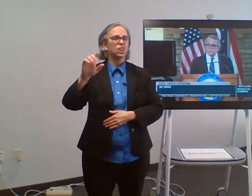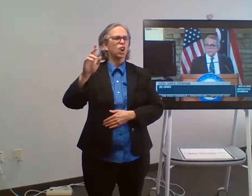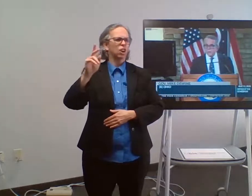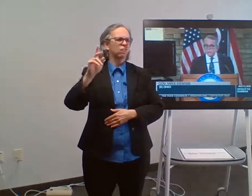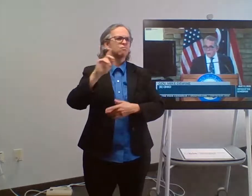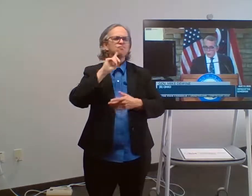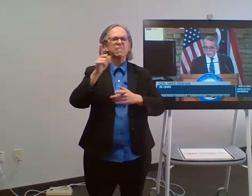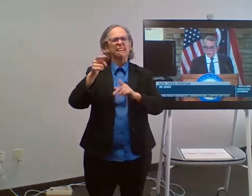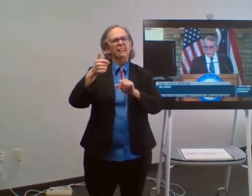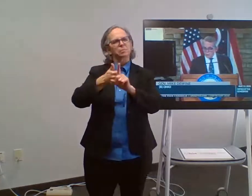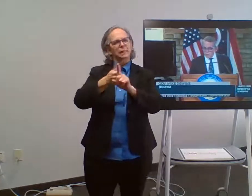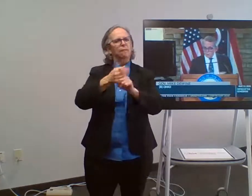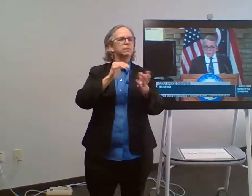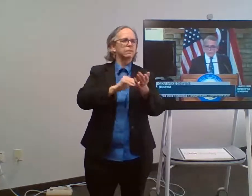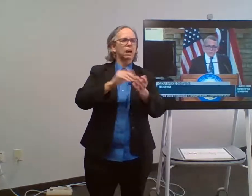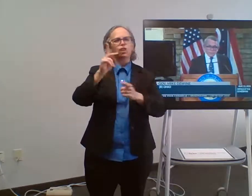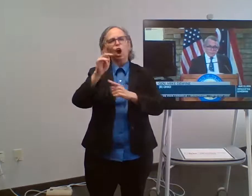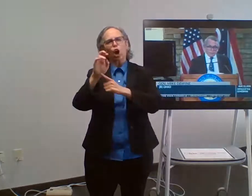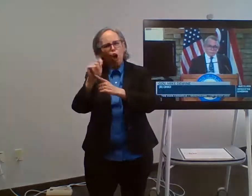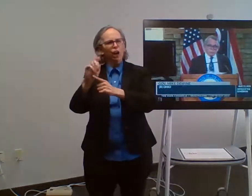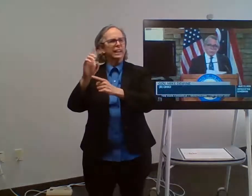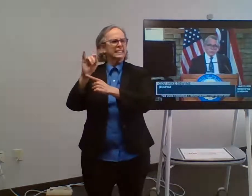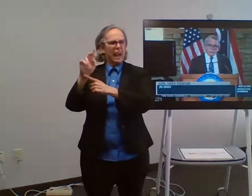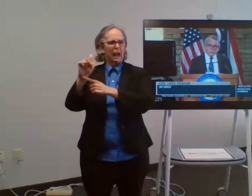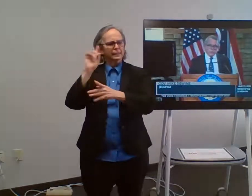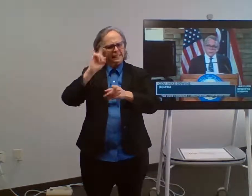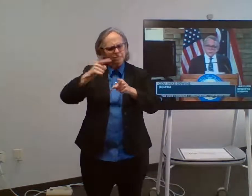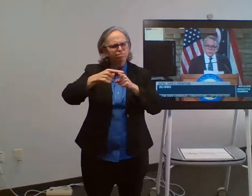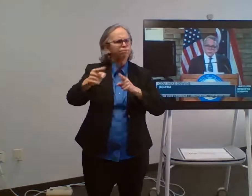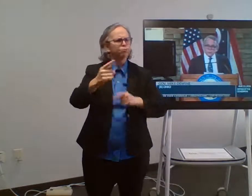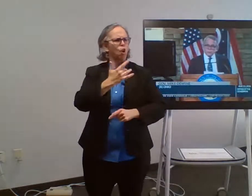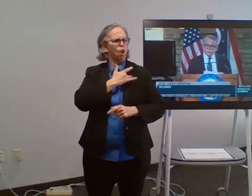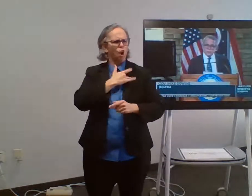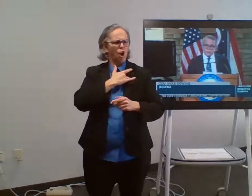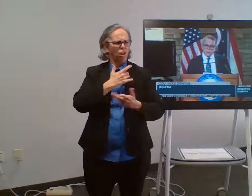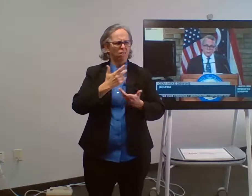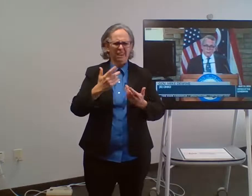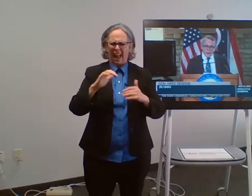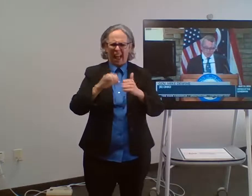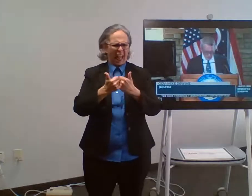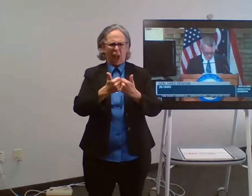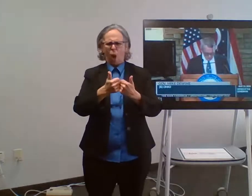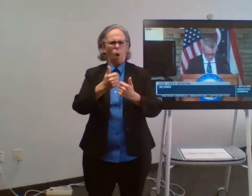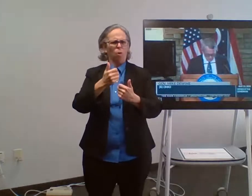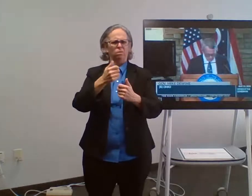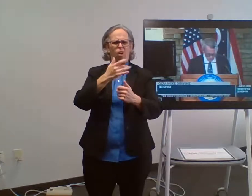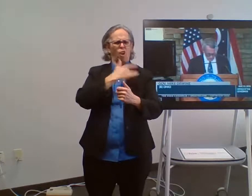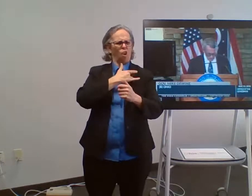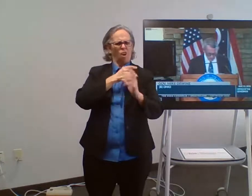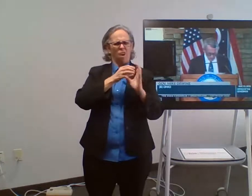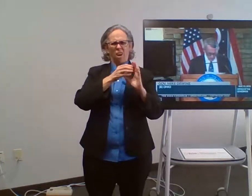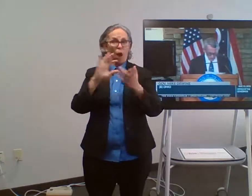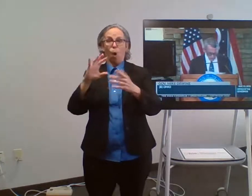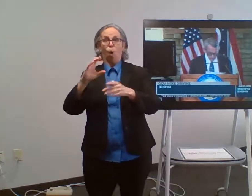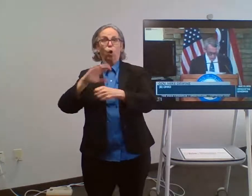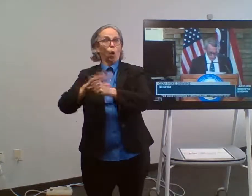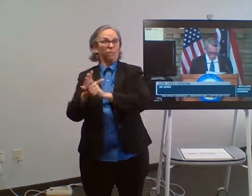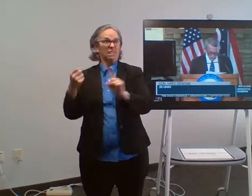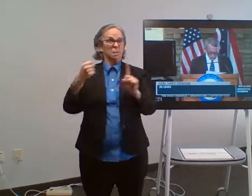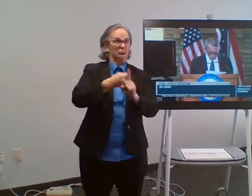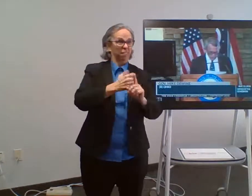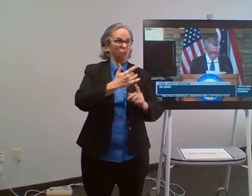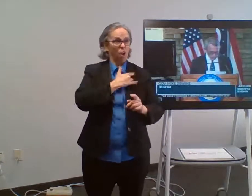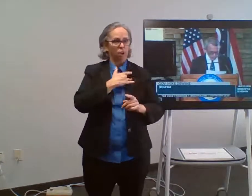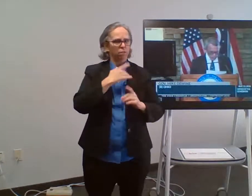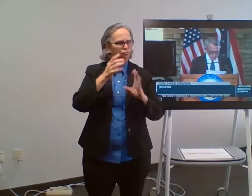effects on individuals and also specifically on athletes. Dr. Daniels is director